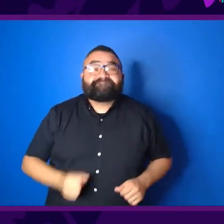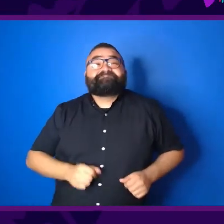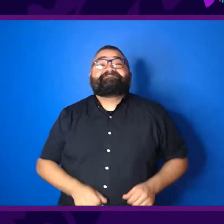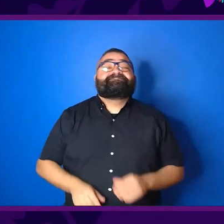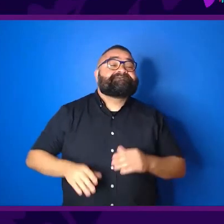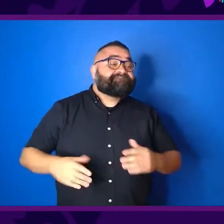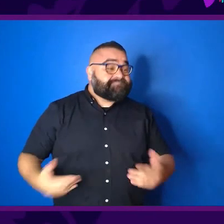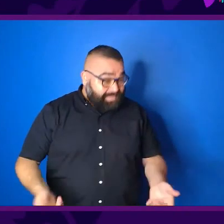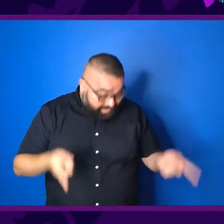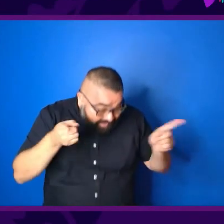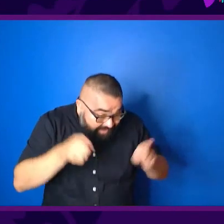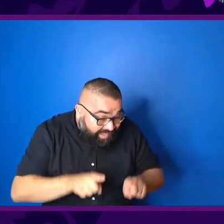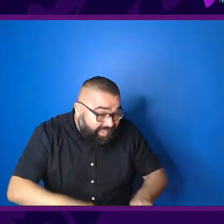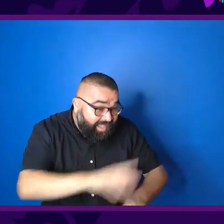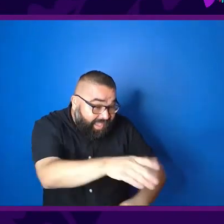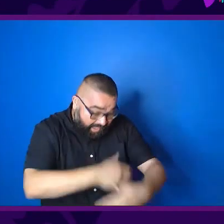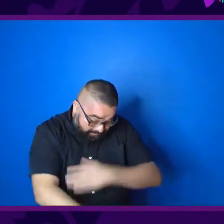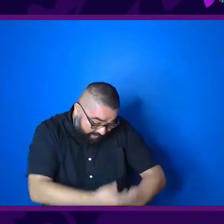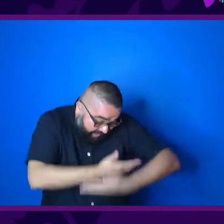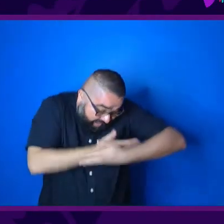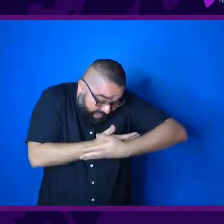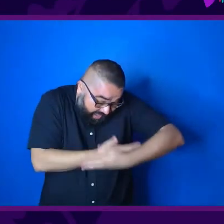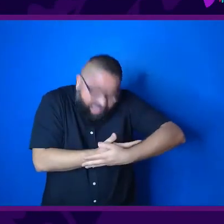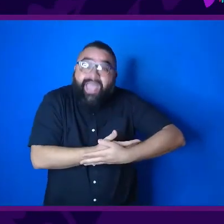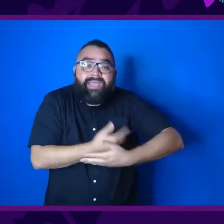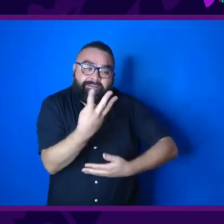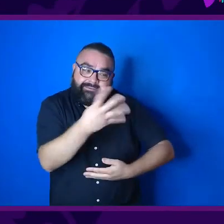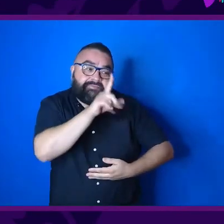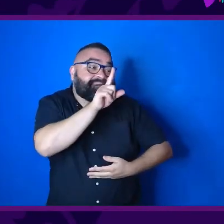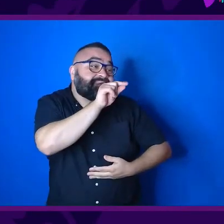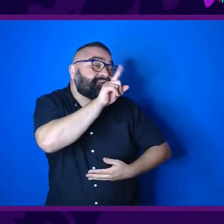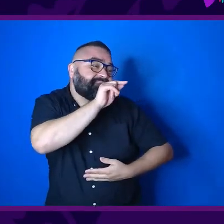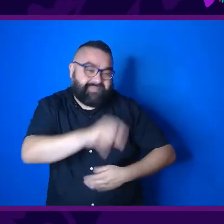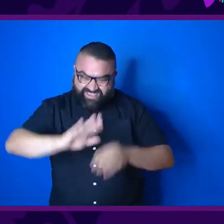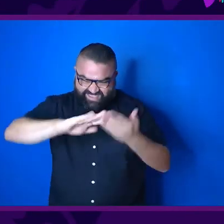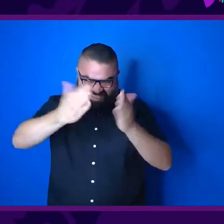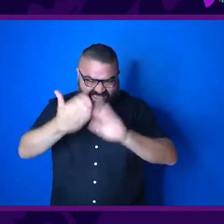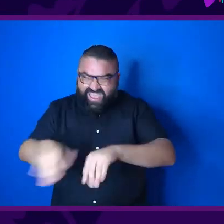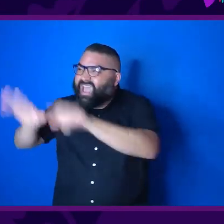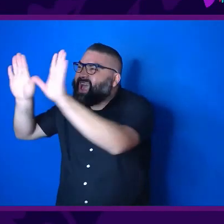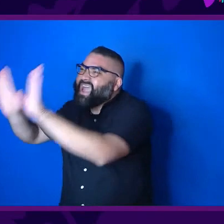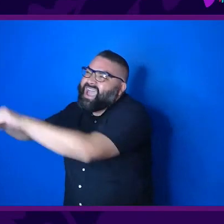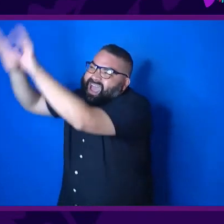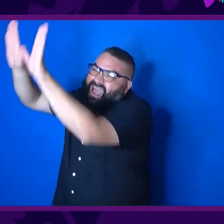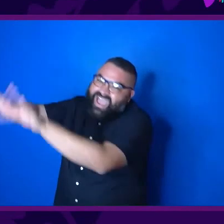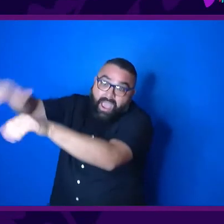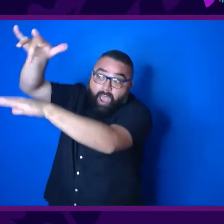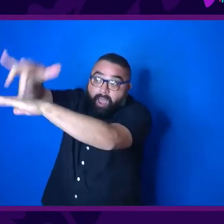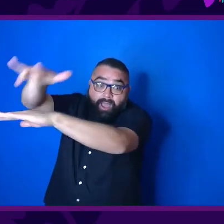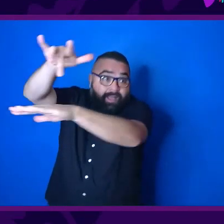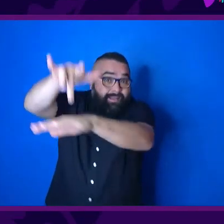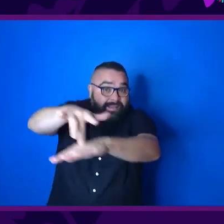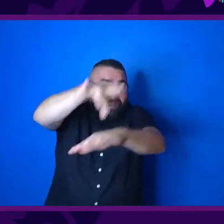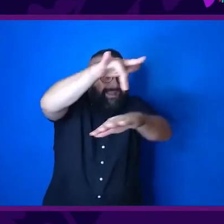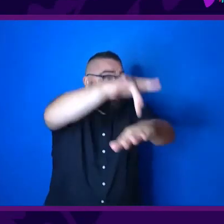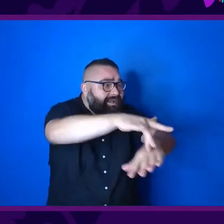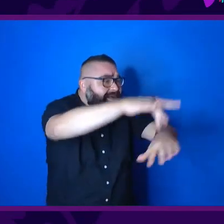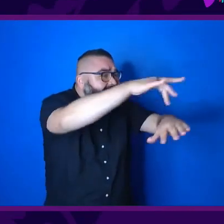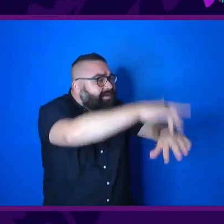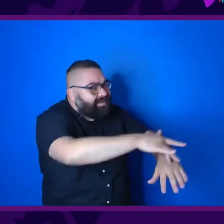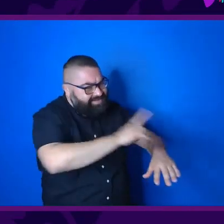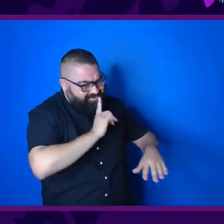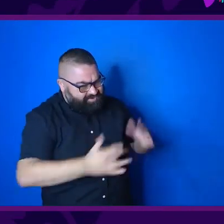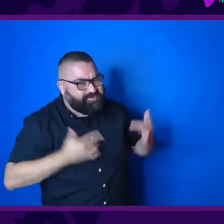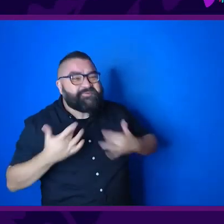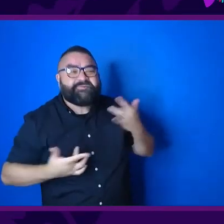Volaron 4 palomas por toditas las ciudades. Happy birthday, Mom. Happy